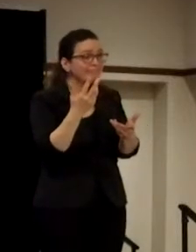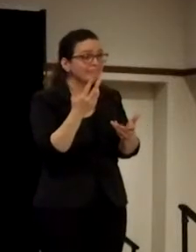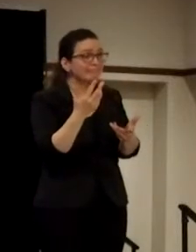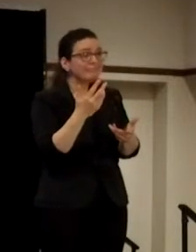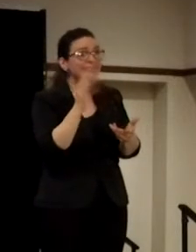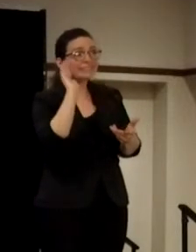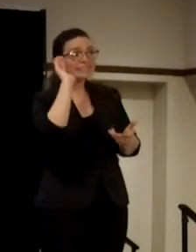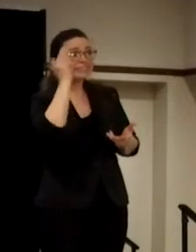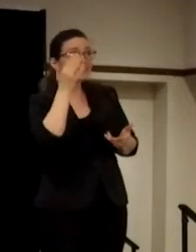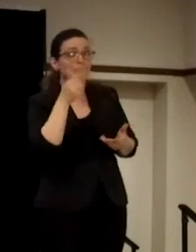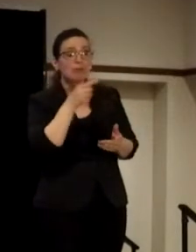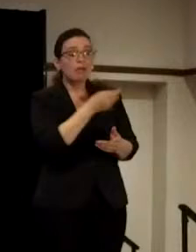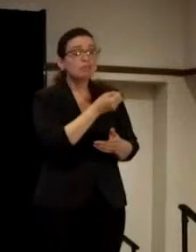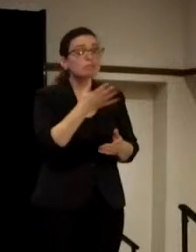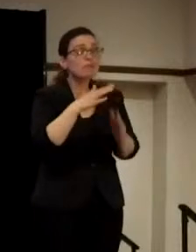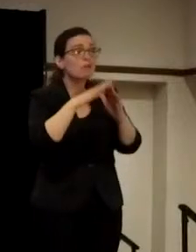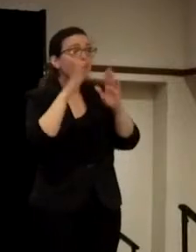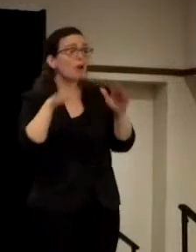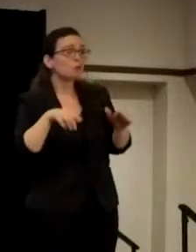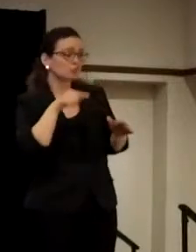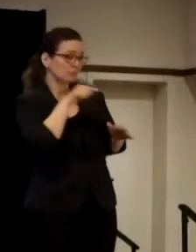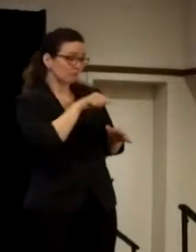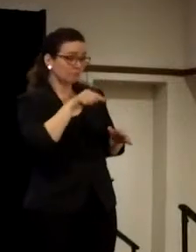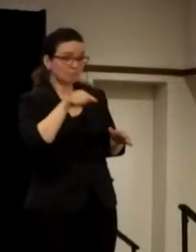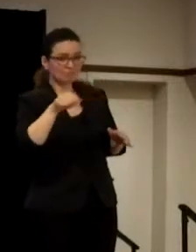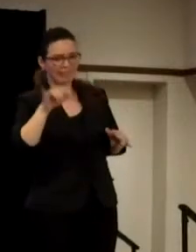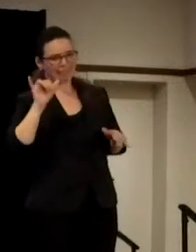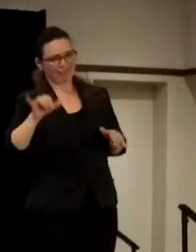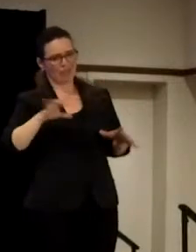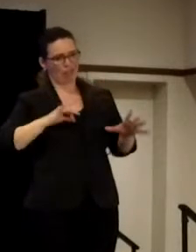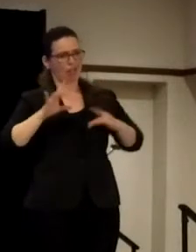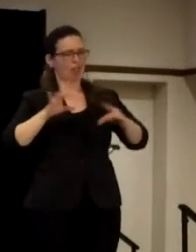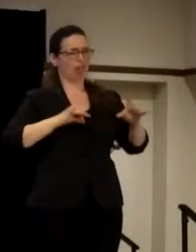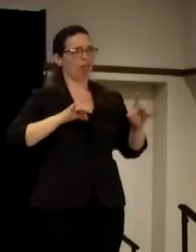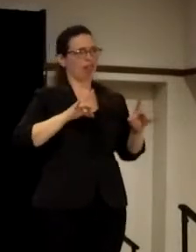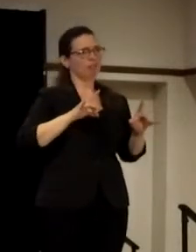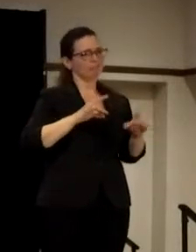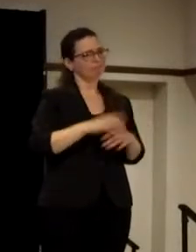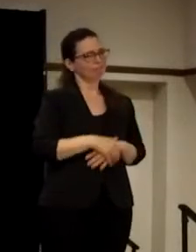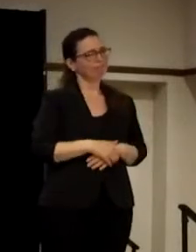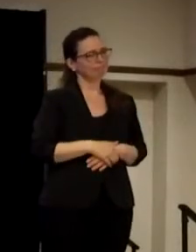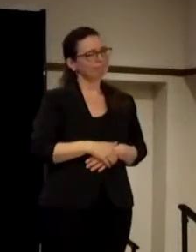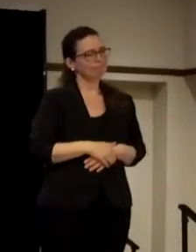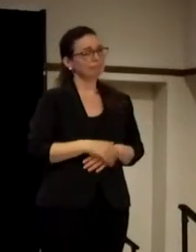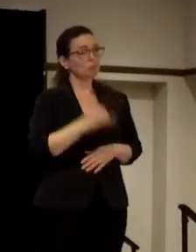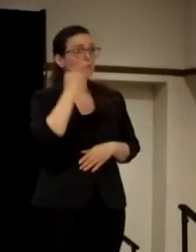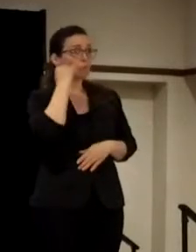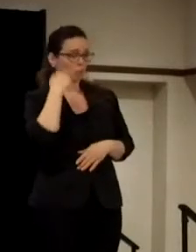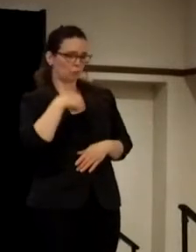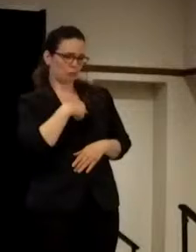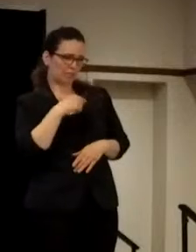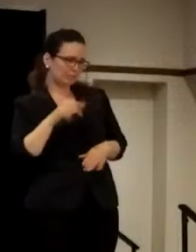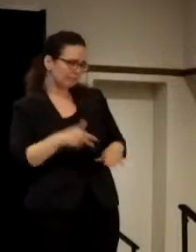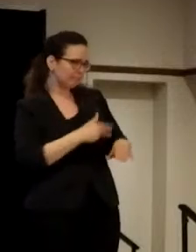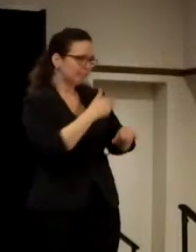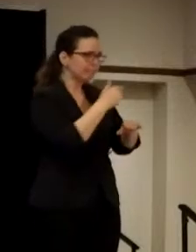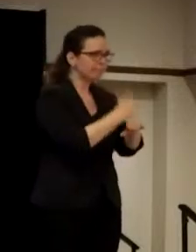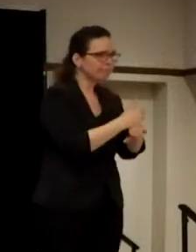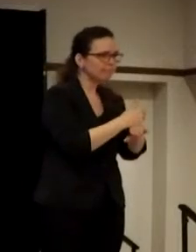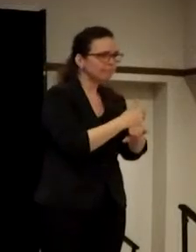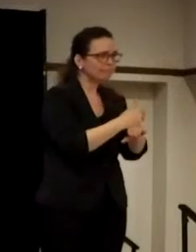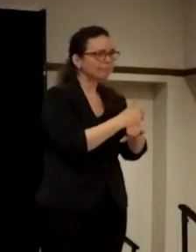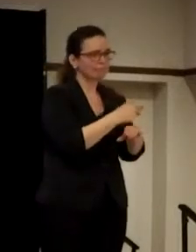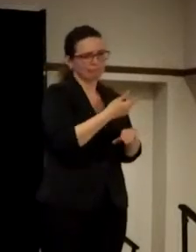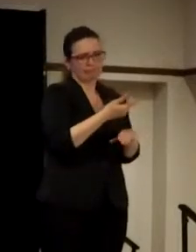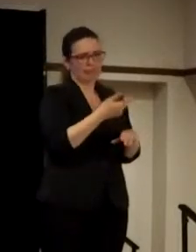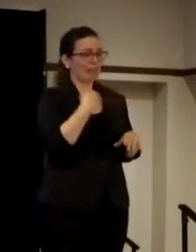vaccinate these congregate settings a month ago. That probably could have changed some of these outcomes. Do you have a sense yet of what